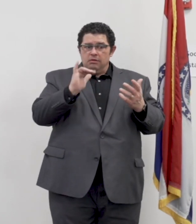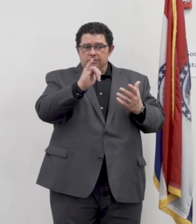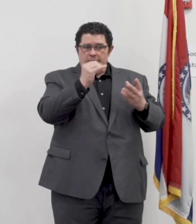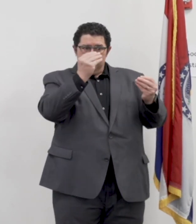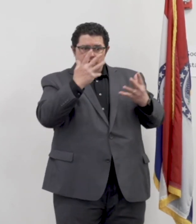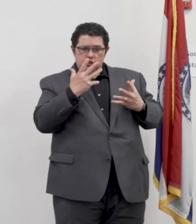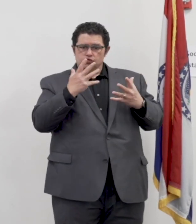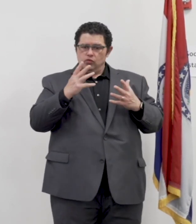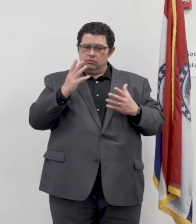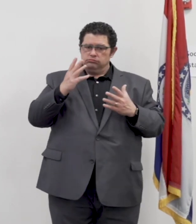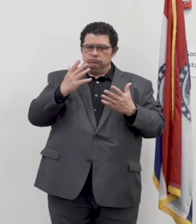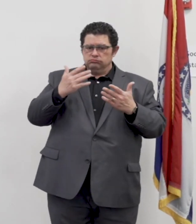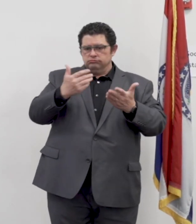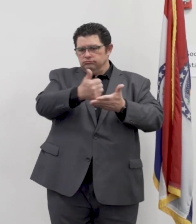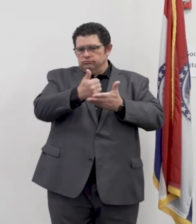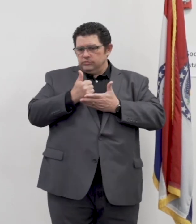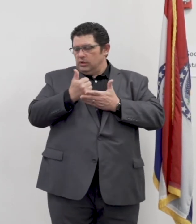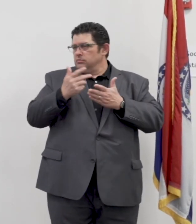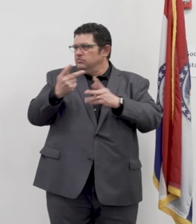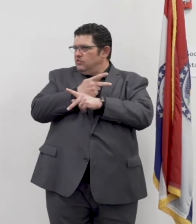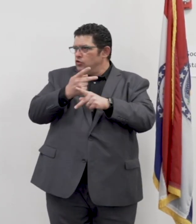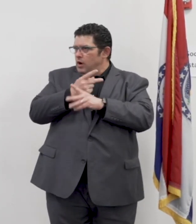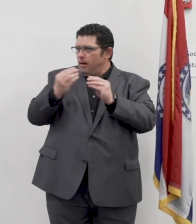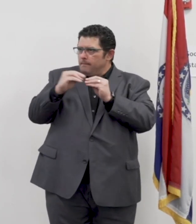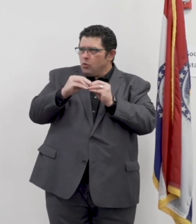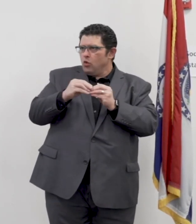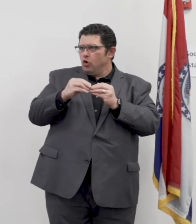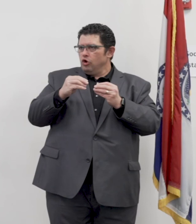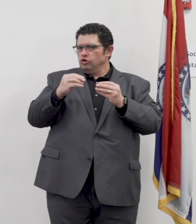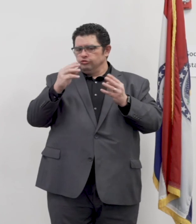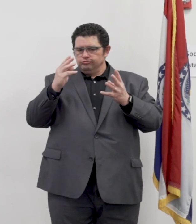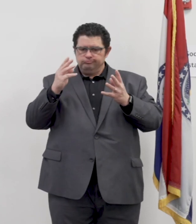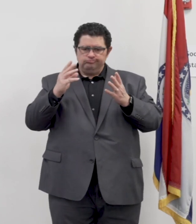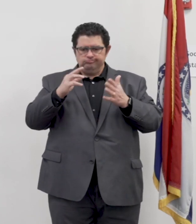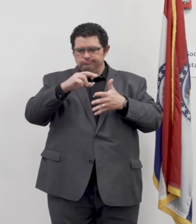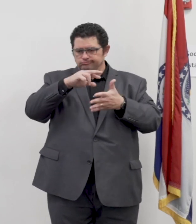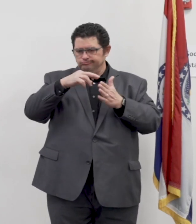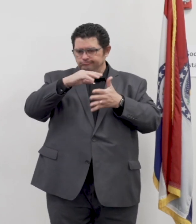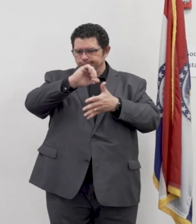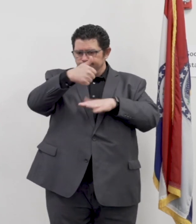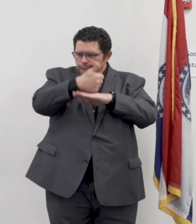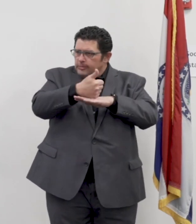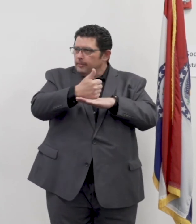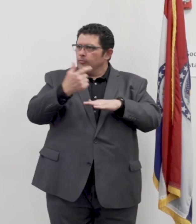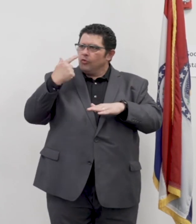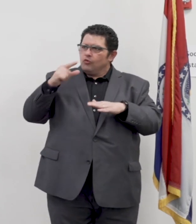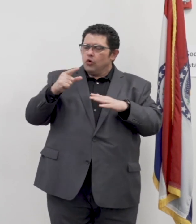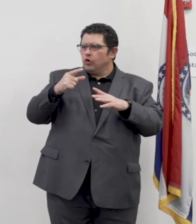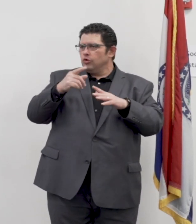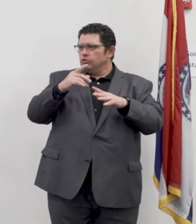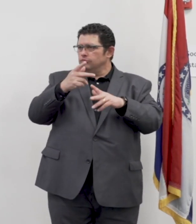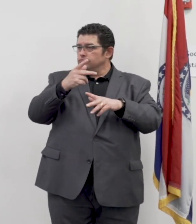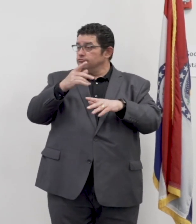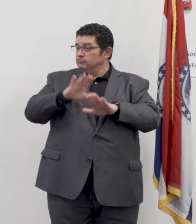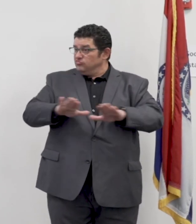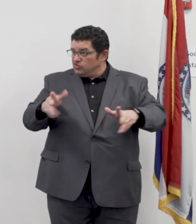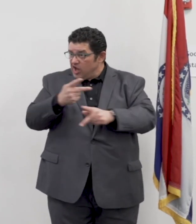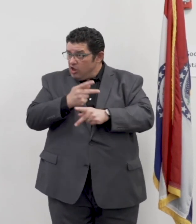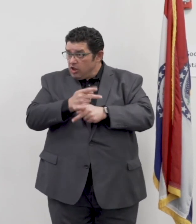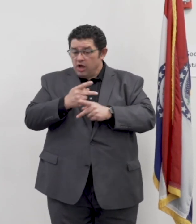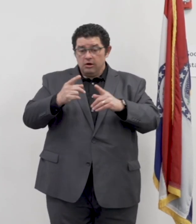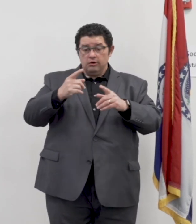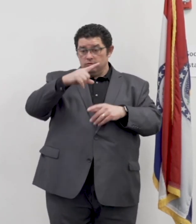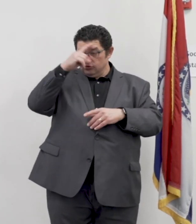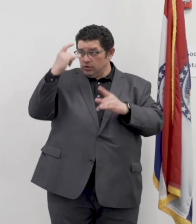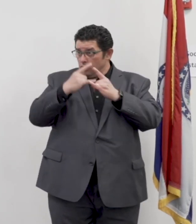on running camps, daycares, child care operations, And as we get into the fall schools, we'll provide more guidance